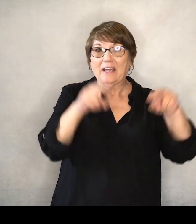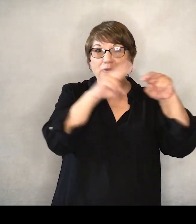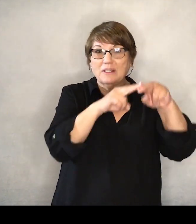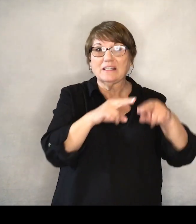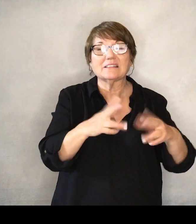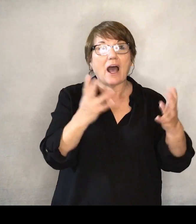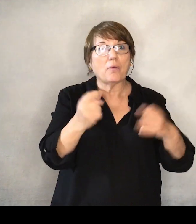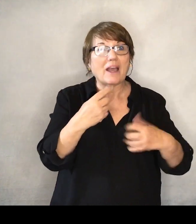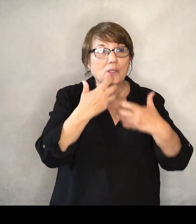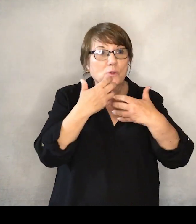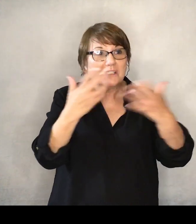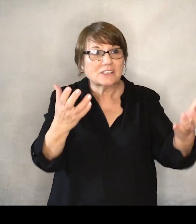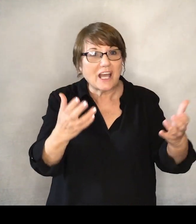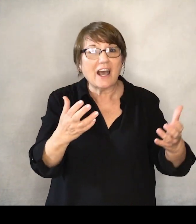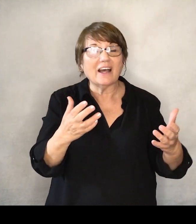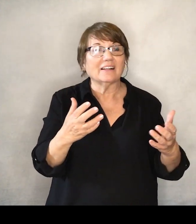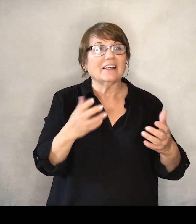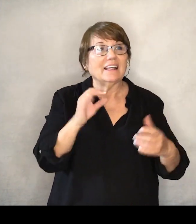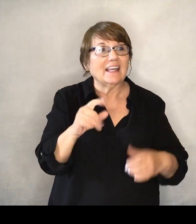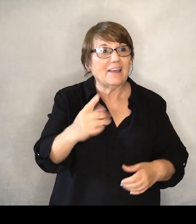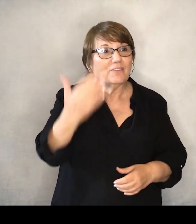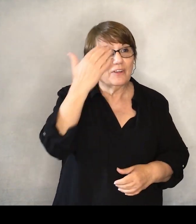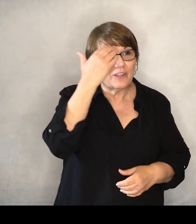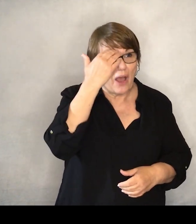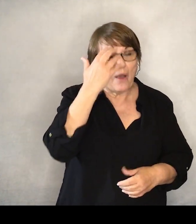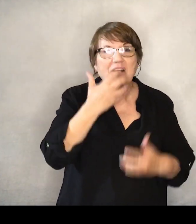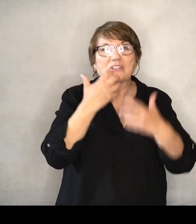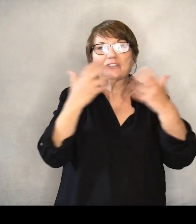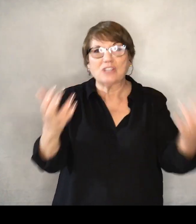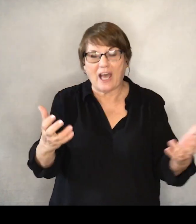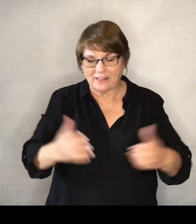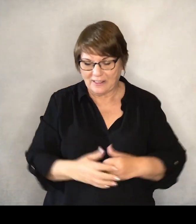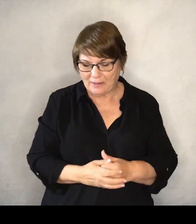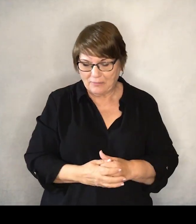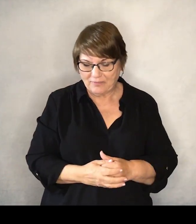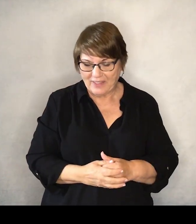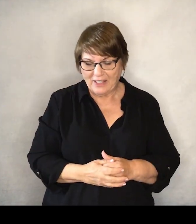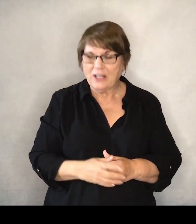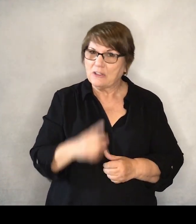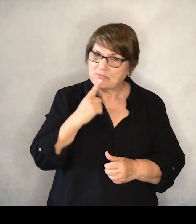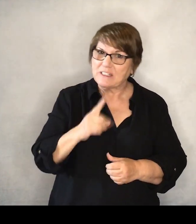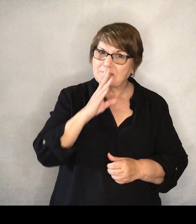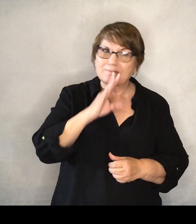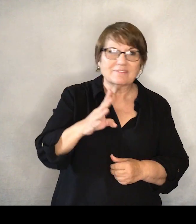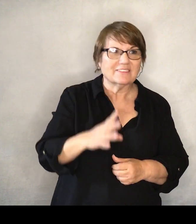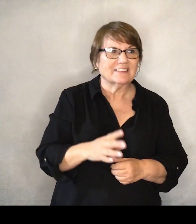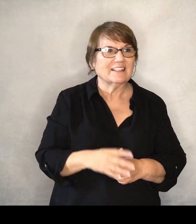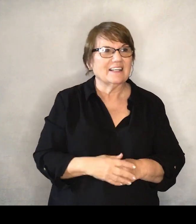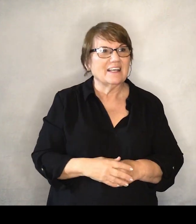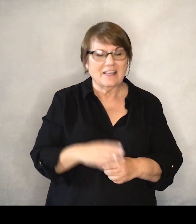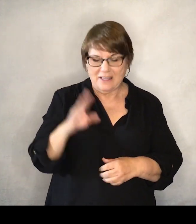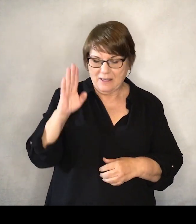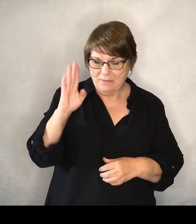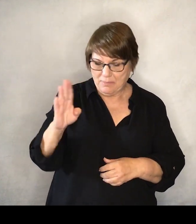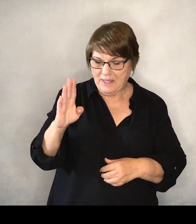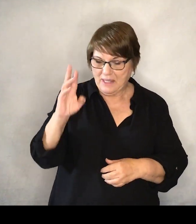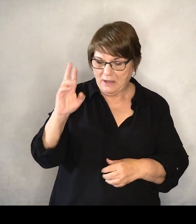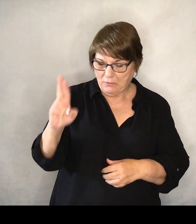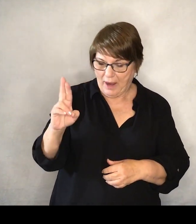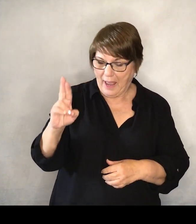to shout it out. If you know them, I want you to shout it out. Try to spit that out. Be right